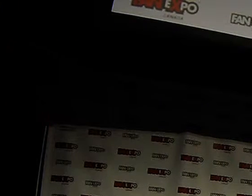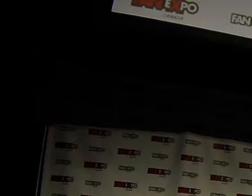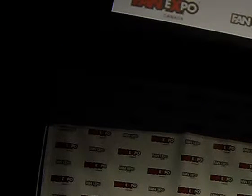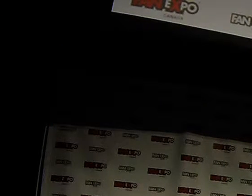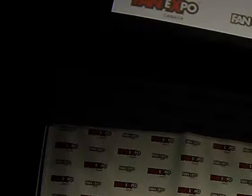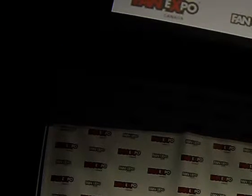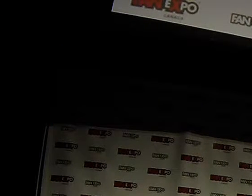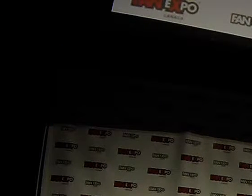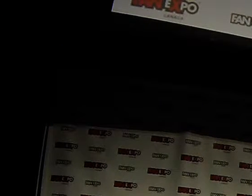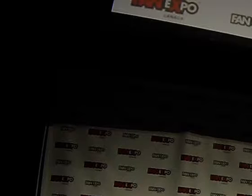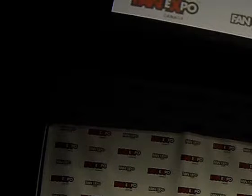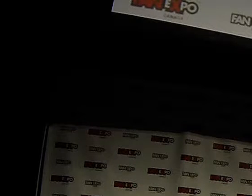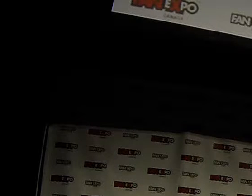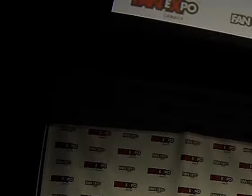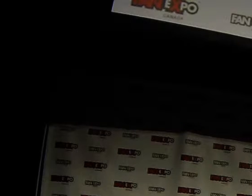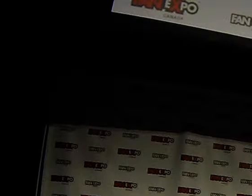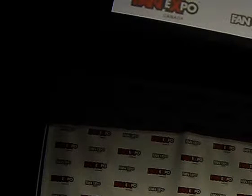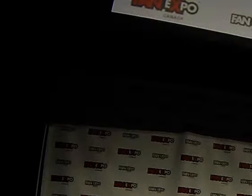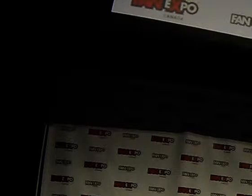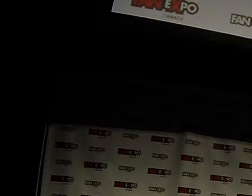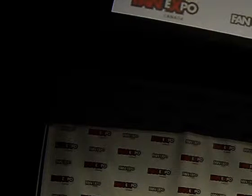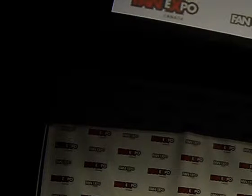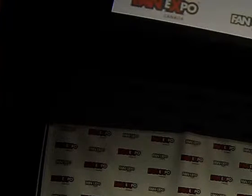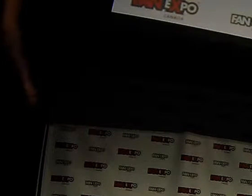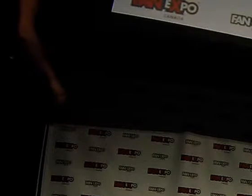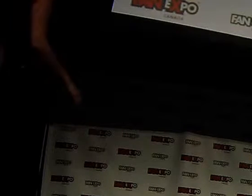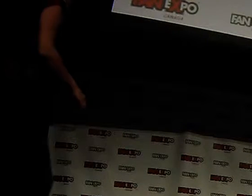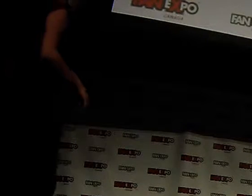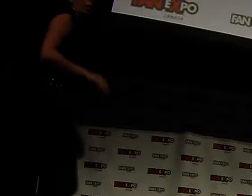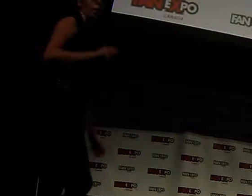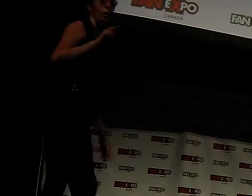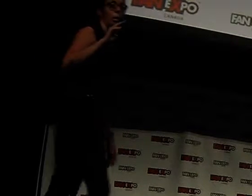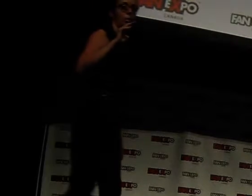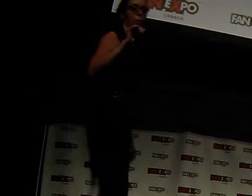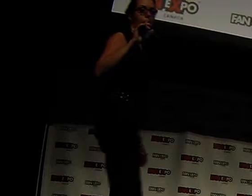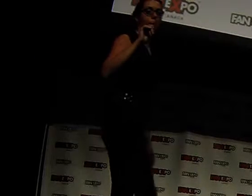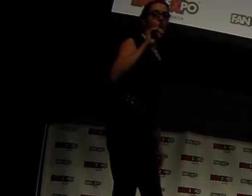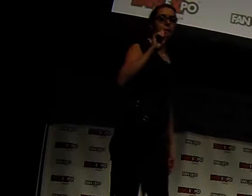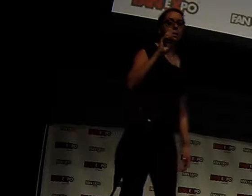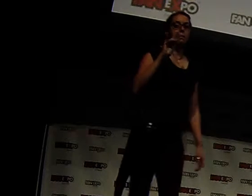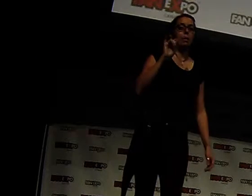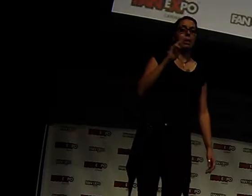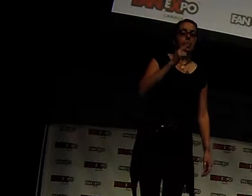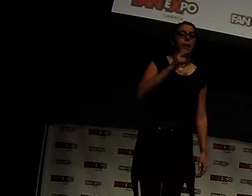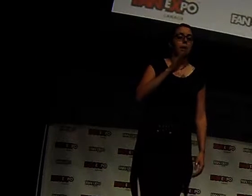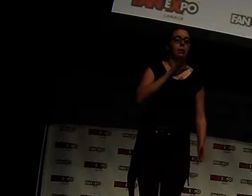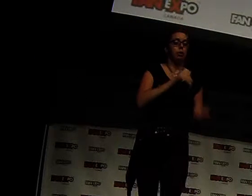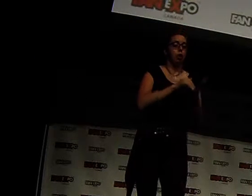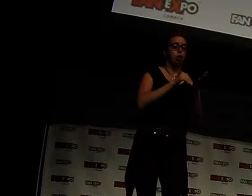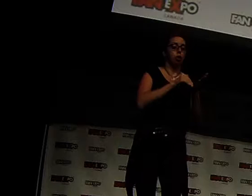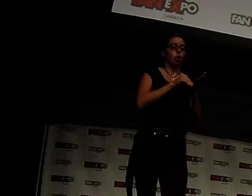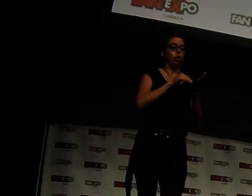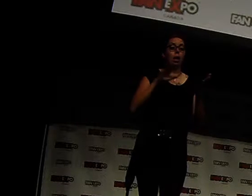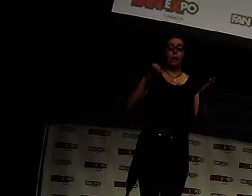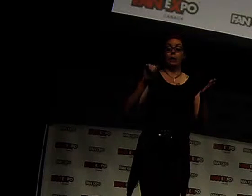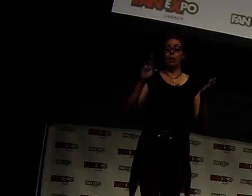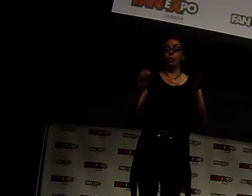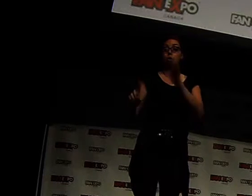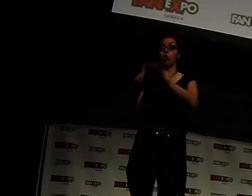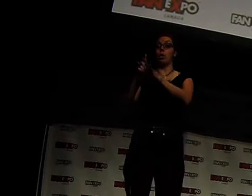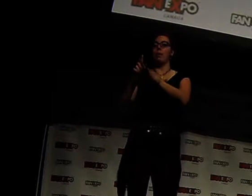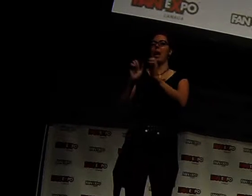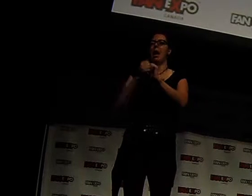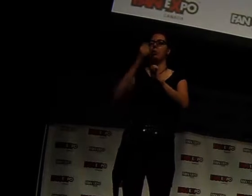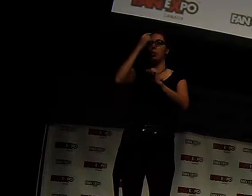How did Clara change Matt Smith's The Doctor when she showed up? How did she change that iteration of the